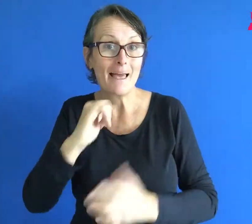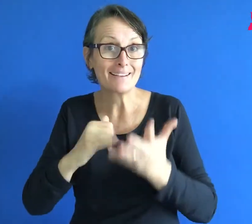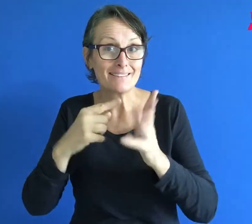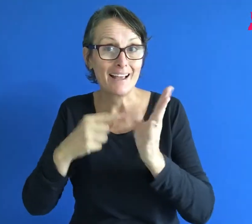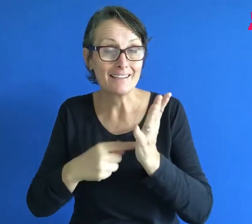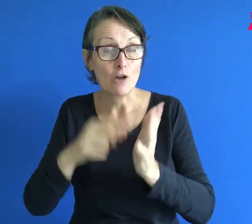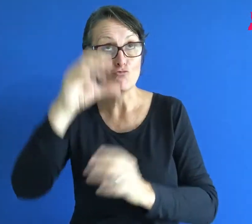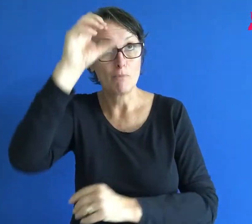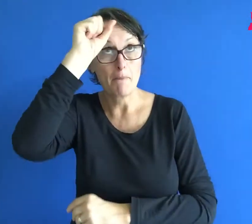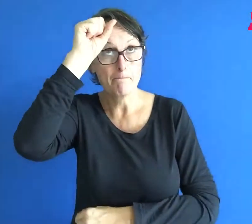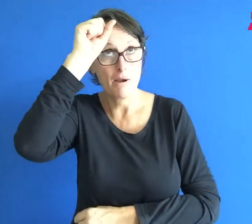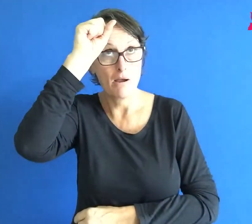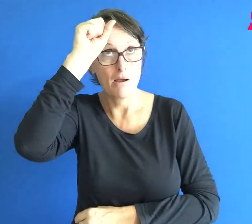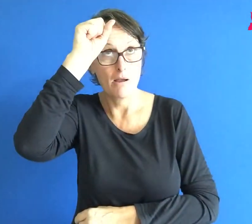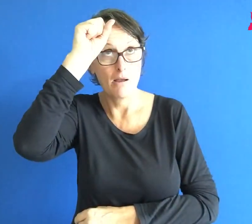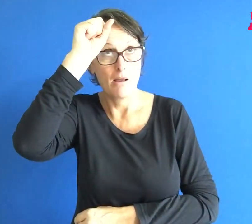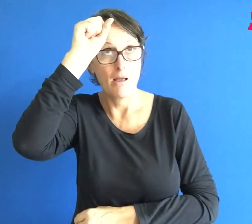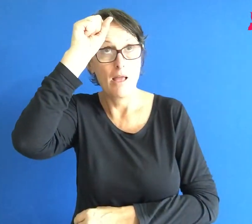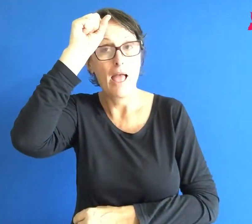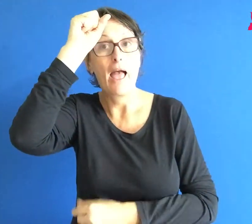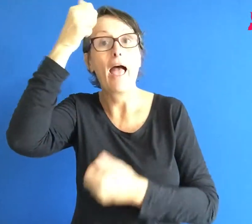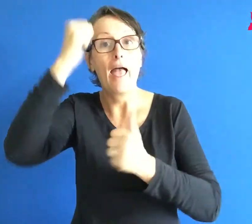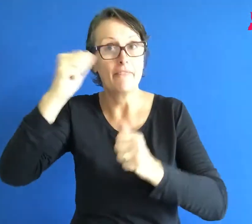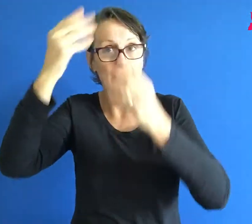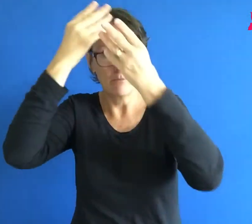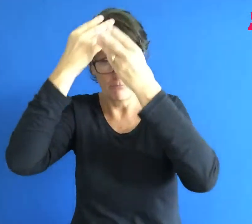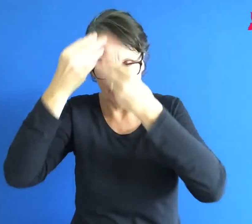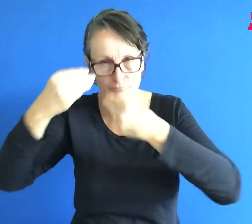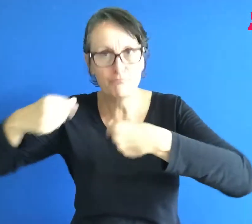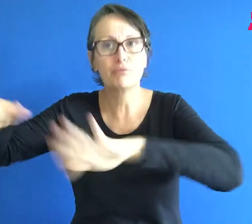let it go. And then, the techniques to